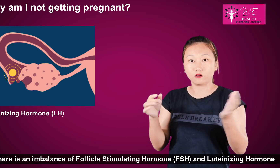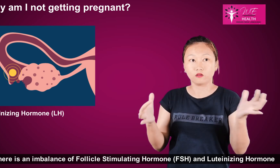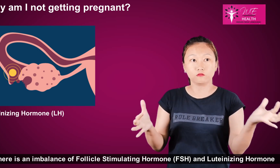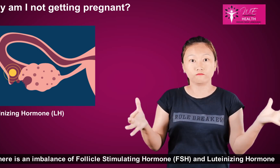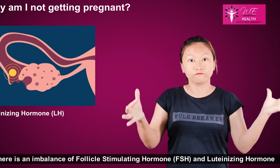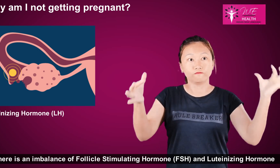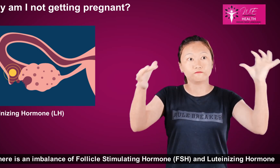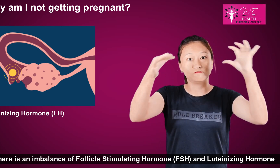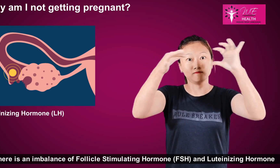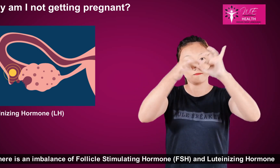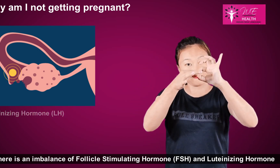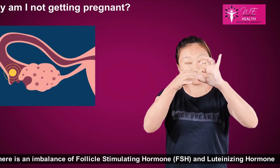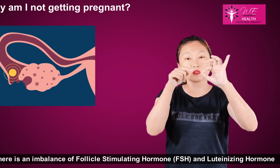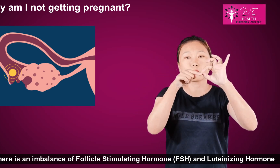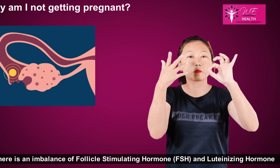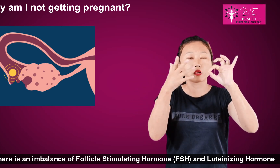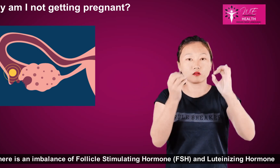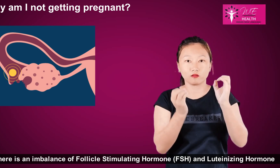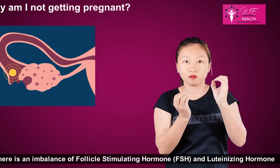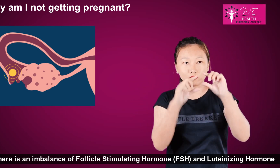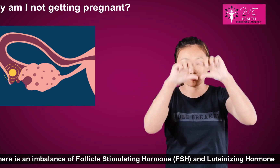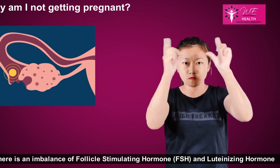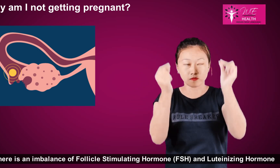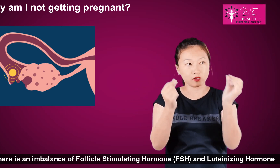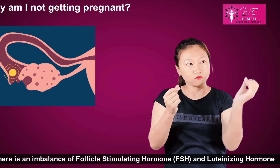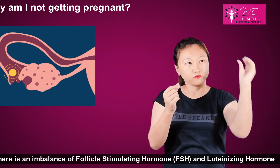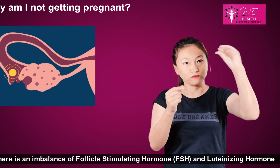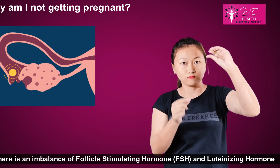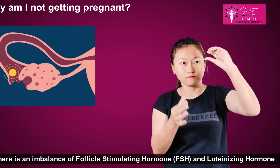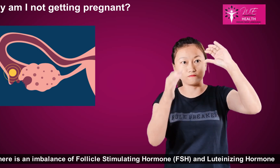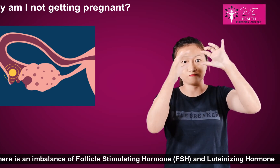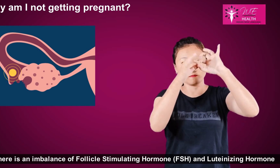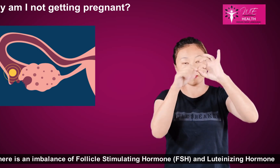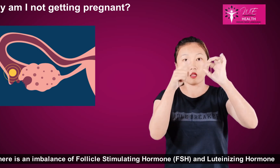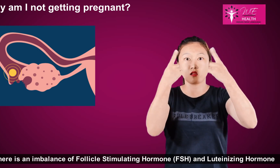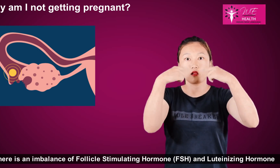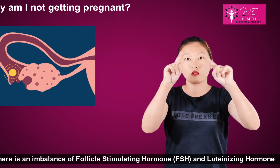When there is an imbalance